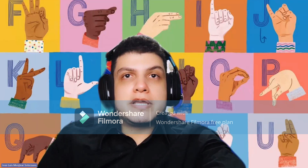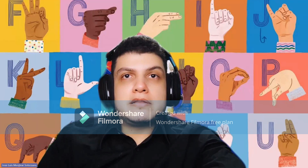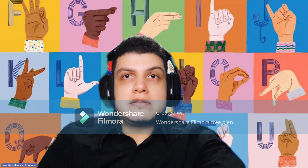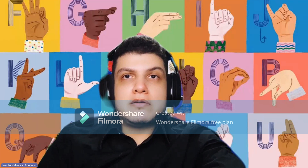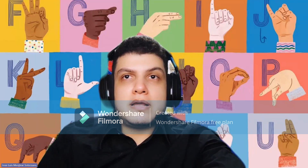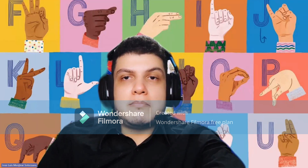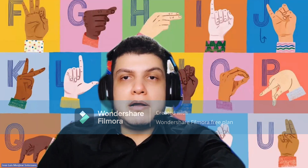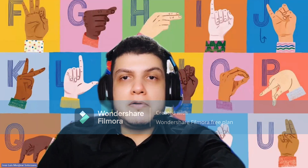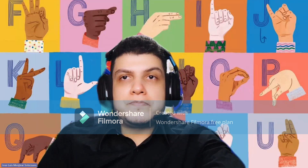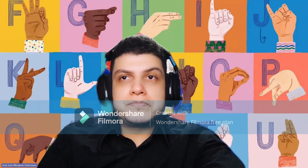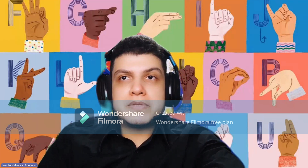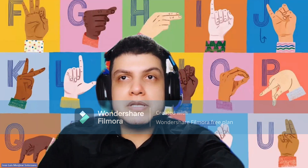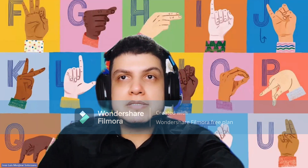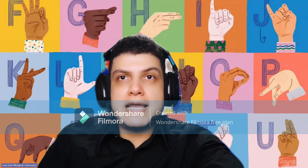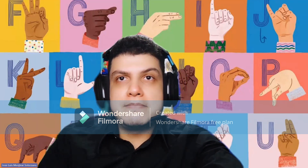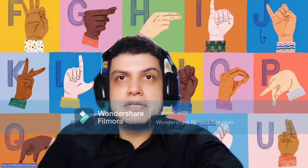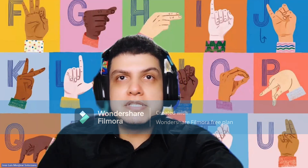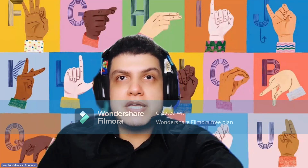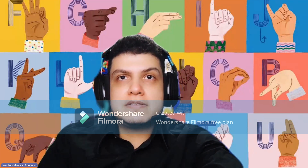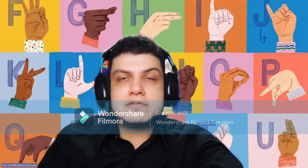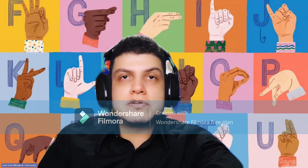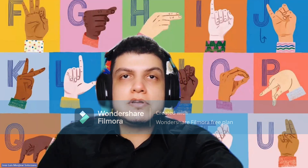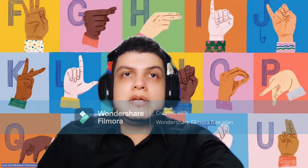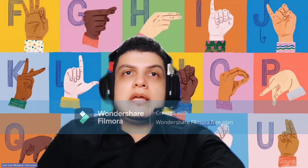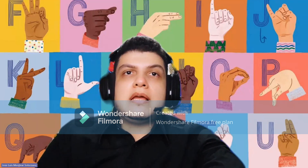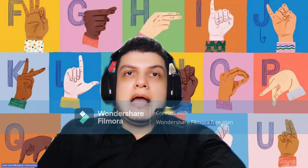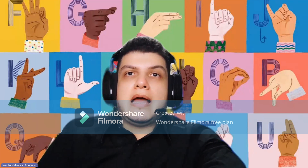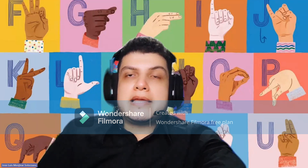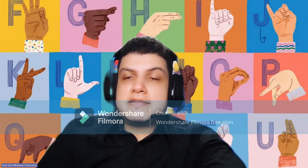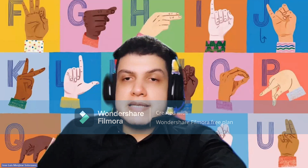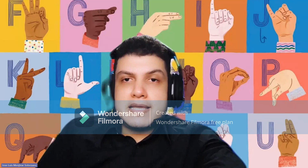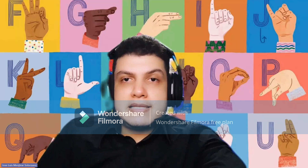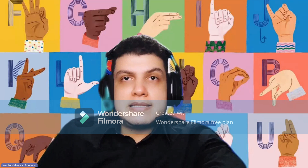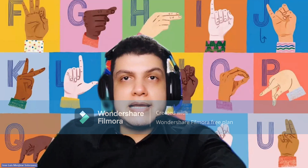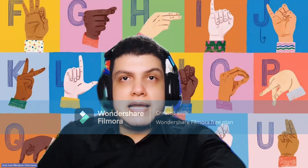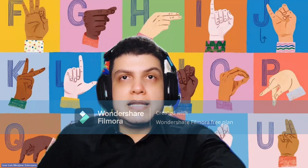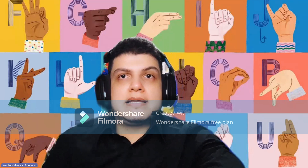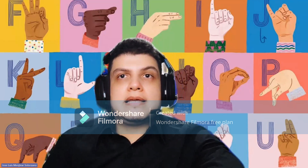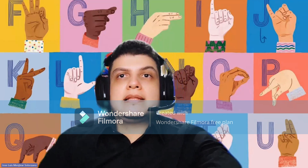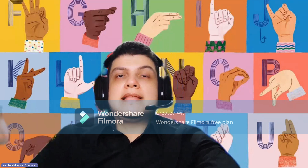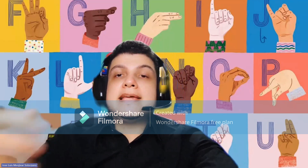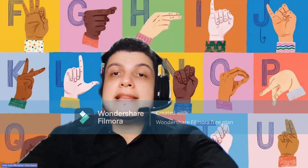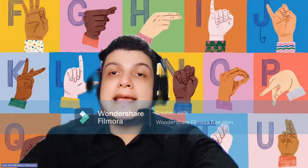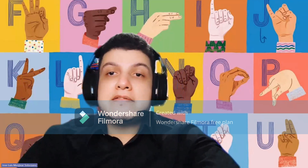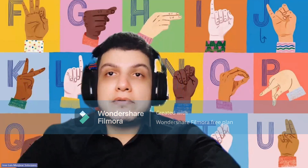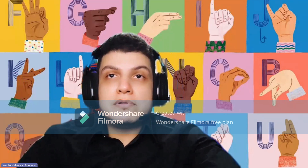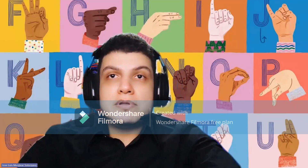can talk about sign gesture? I can say that they enable